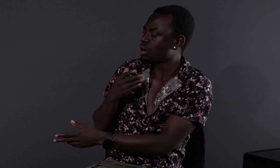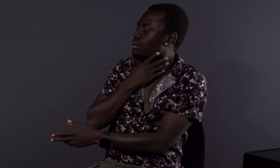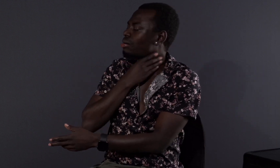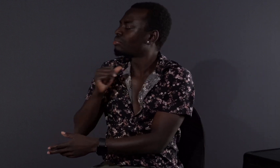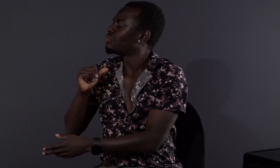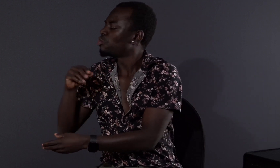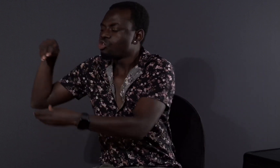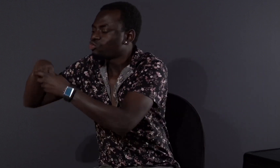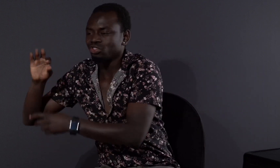hear.